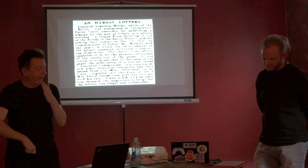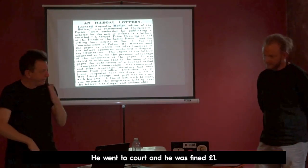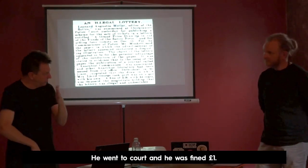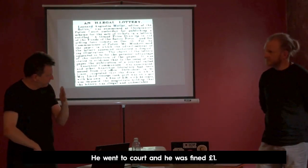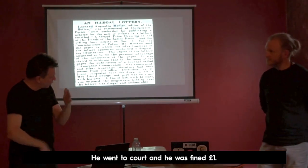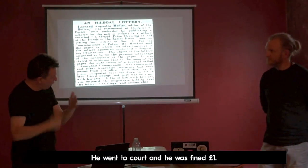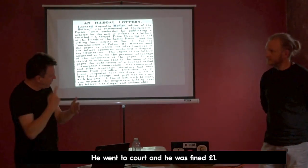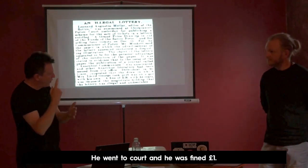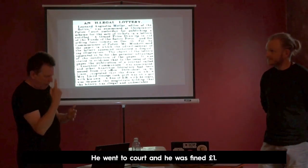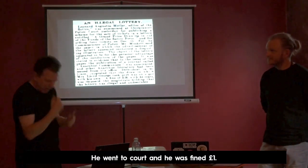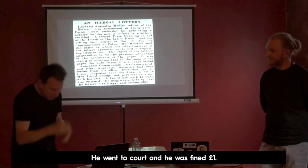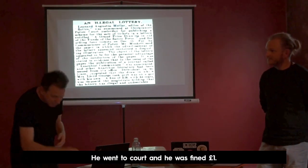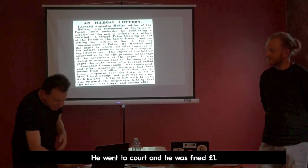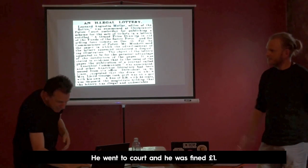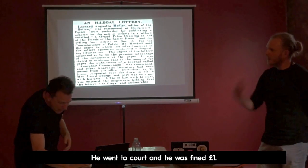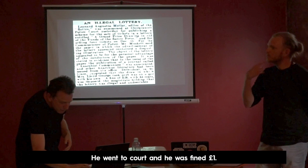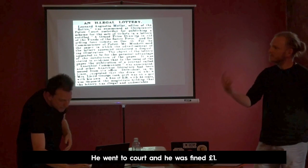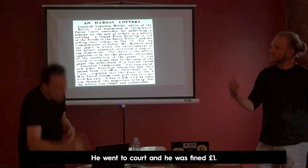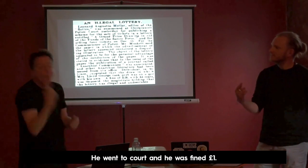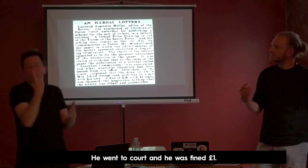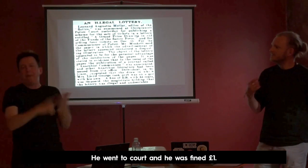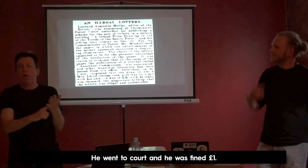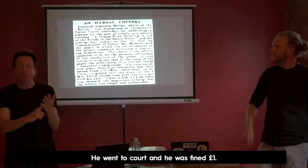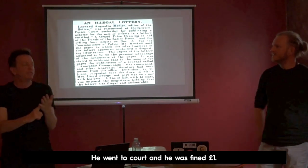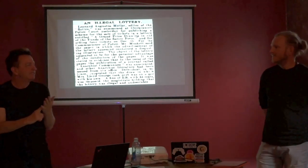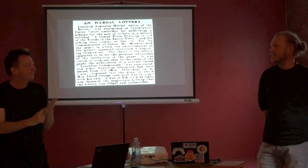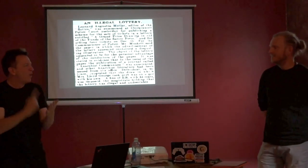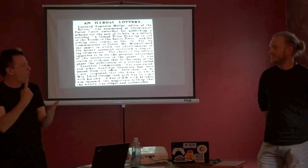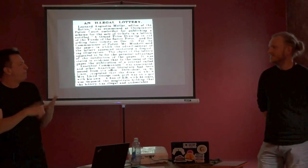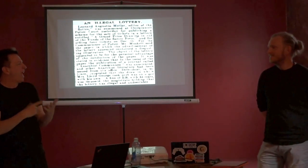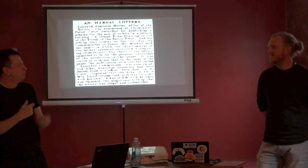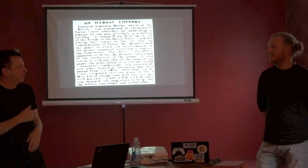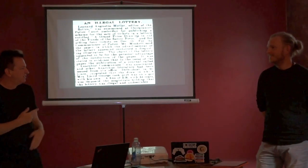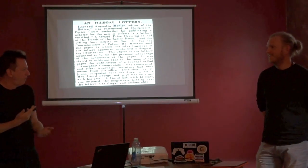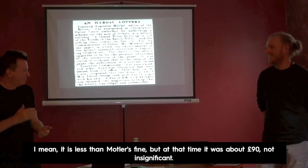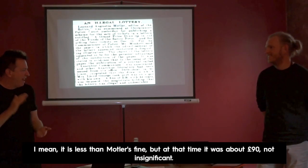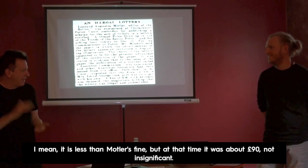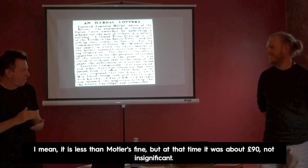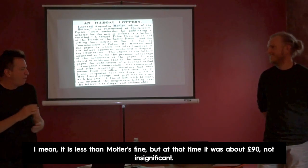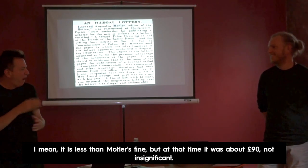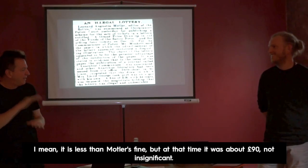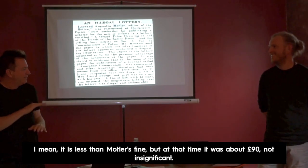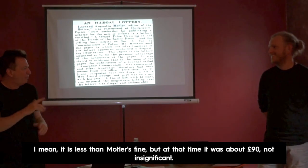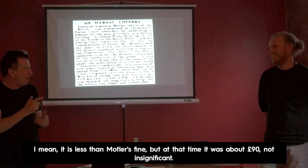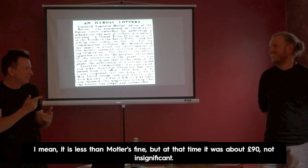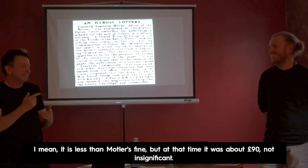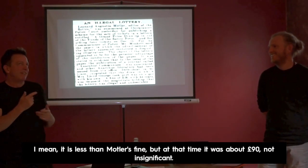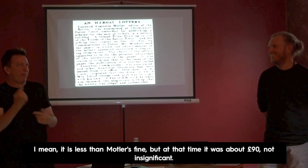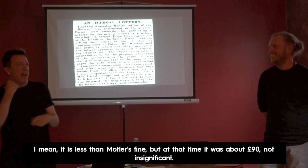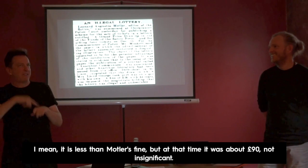school, he went to court, and he was fined £1. I mean, less than Motler's, but